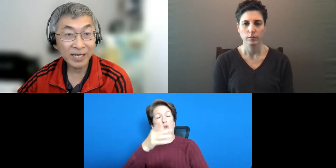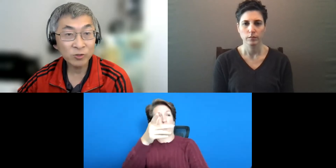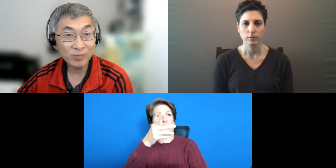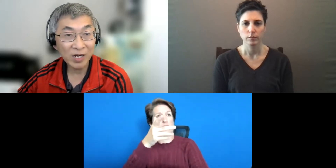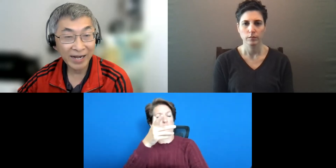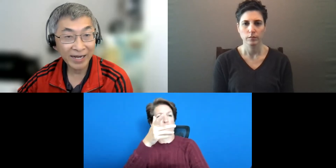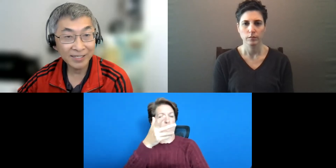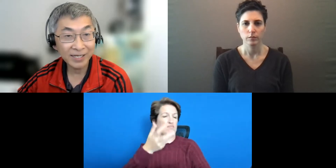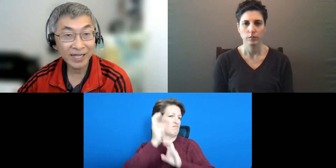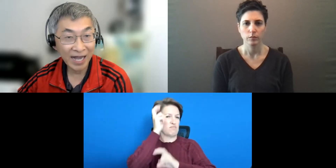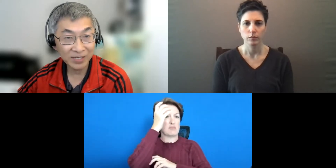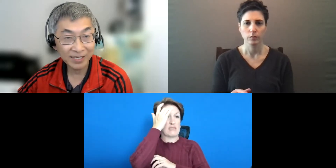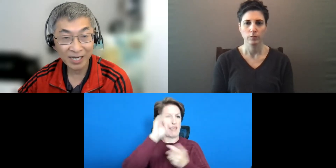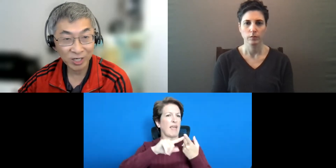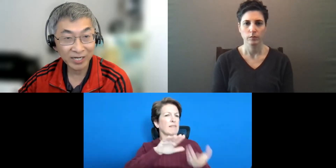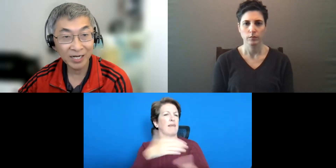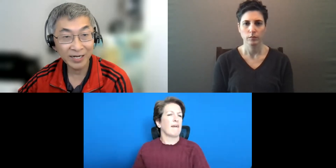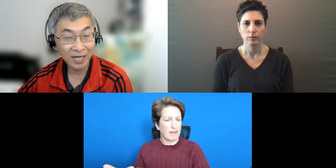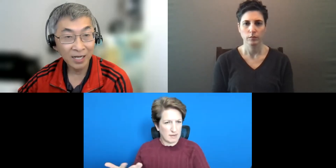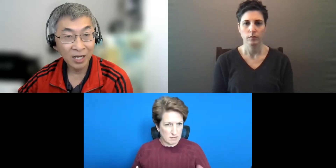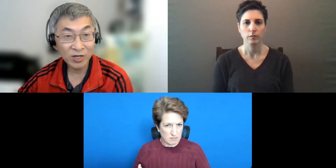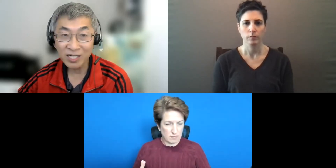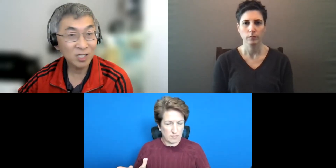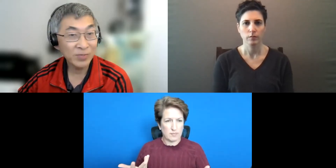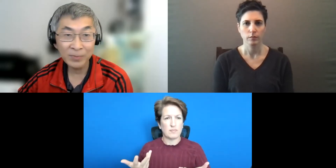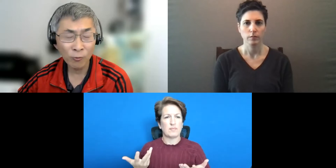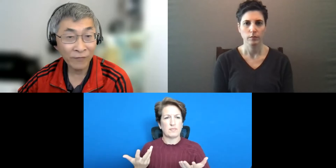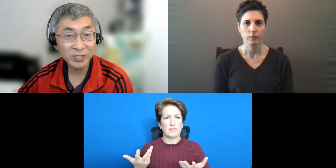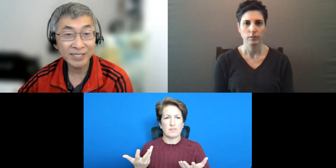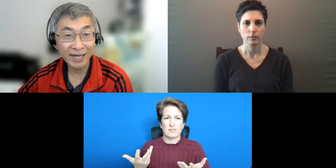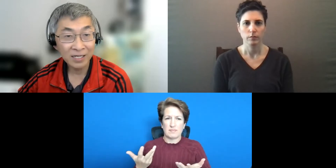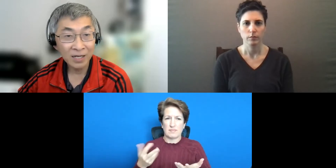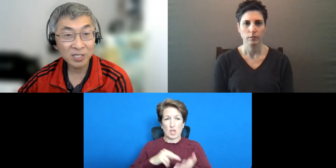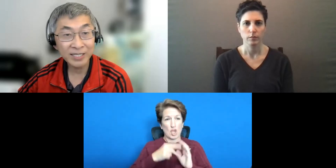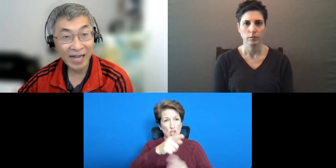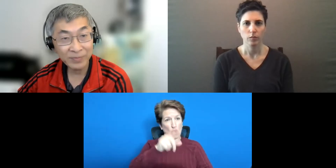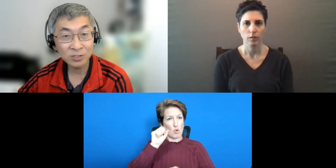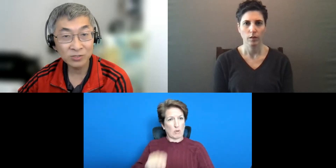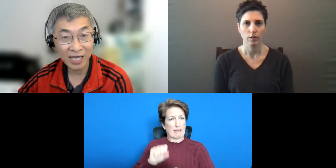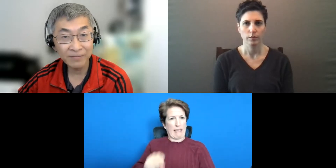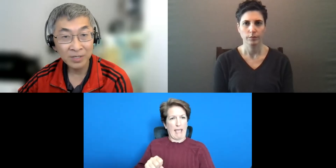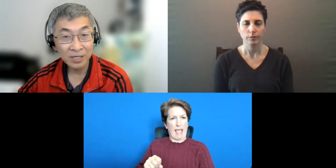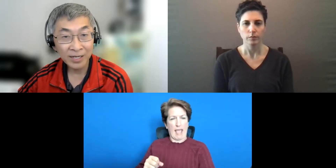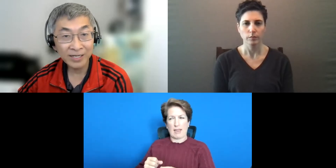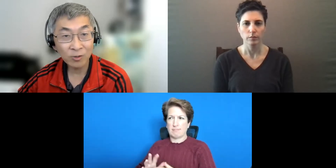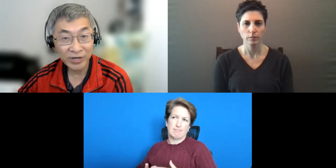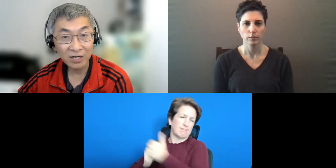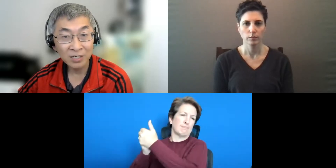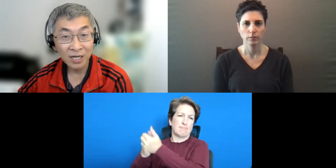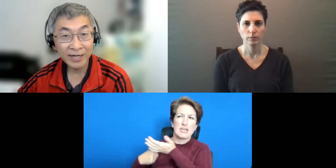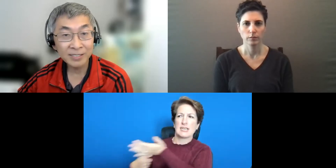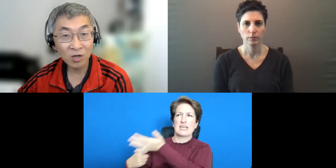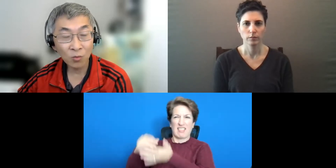these extremely rare cases, it happens. As I shared earlier, you're not going to be able to refute that because it happens to them. It's